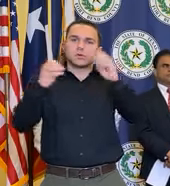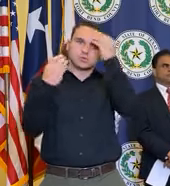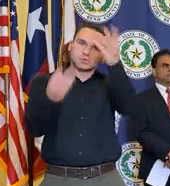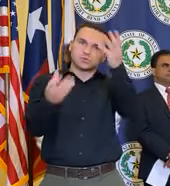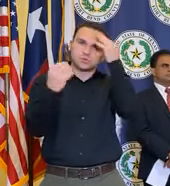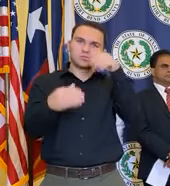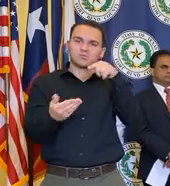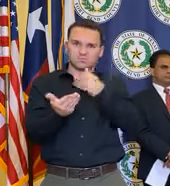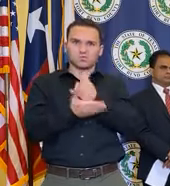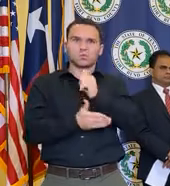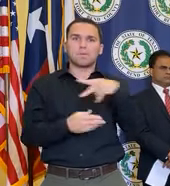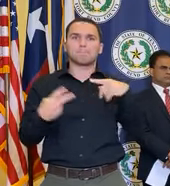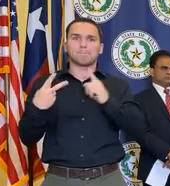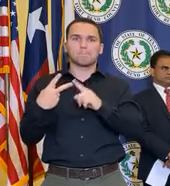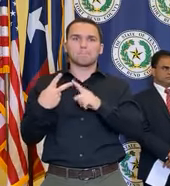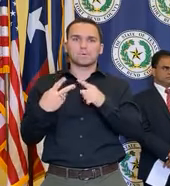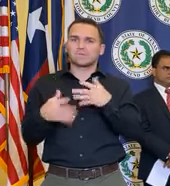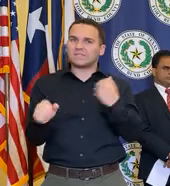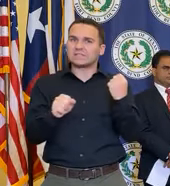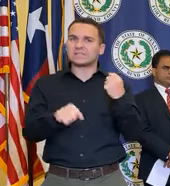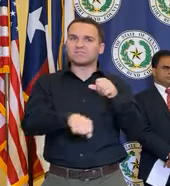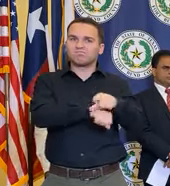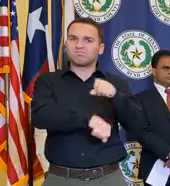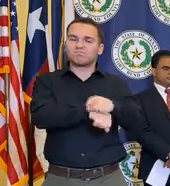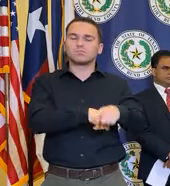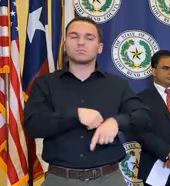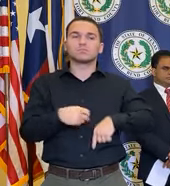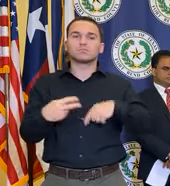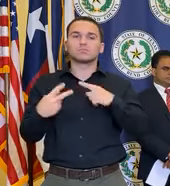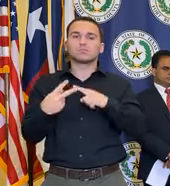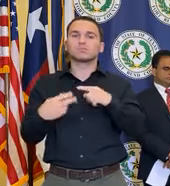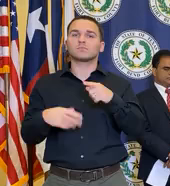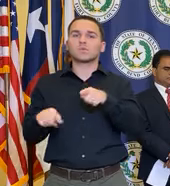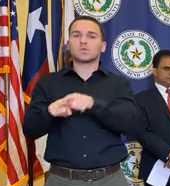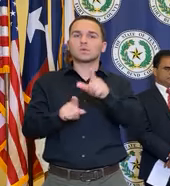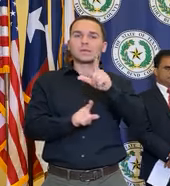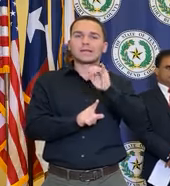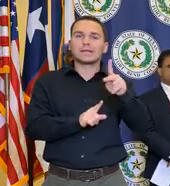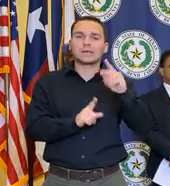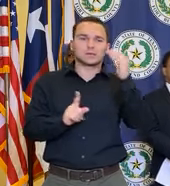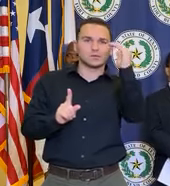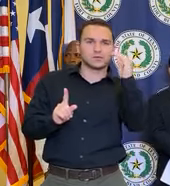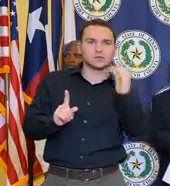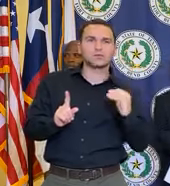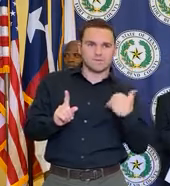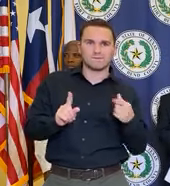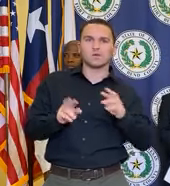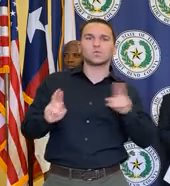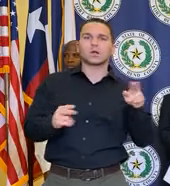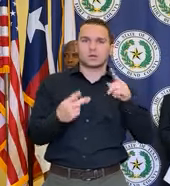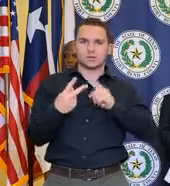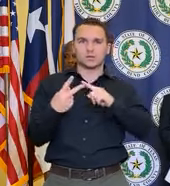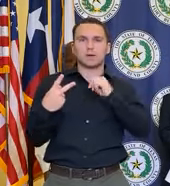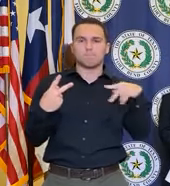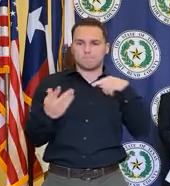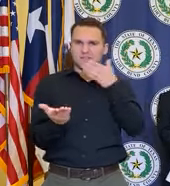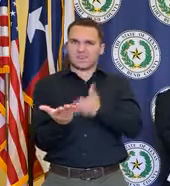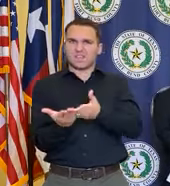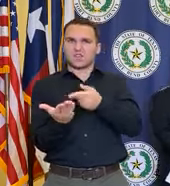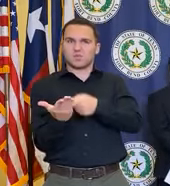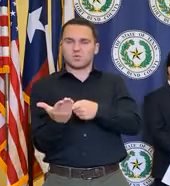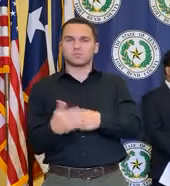several different news and quick link items that you'll be able to see. And then I also want to take the time to recognize the team that's